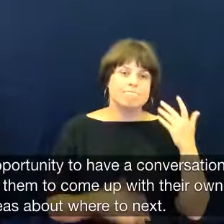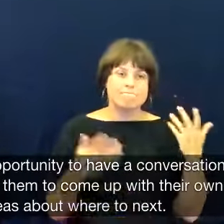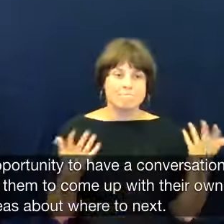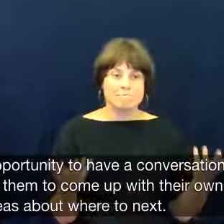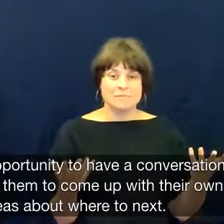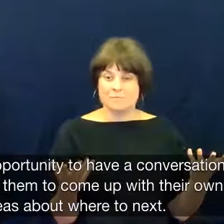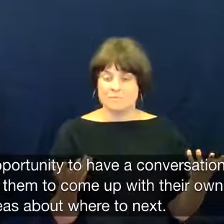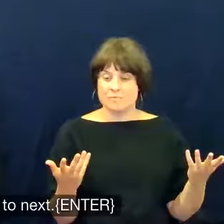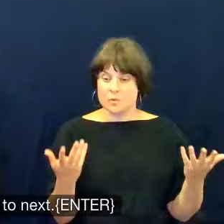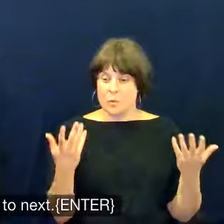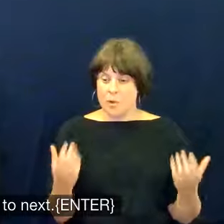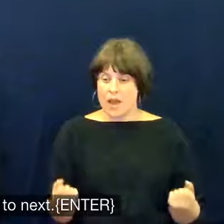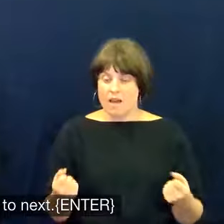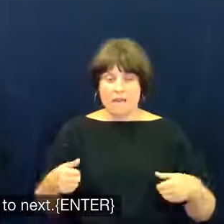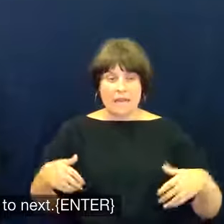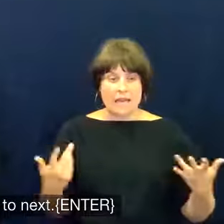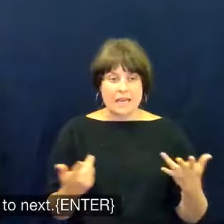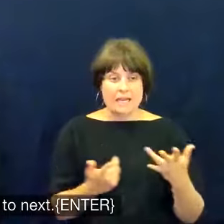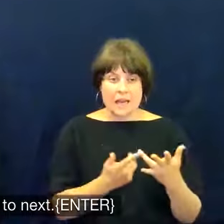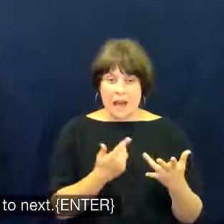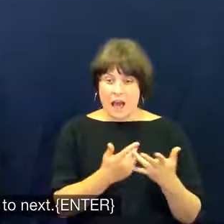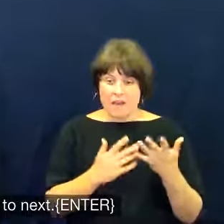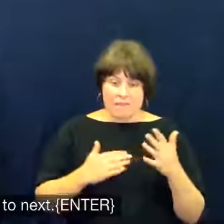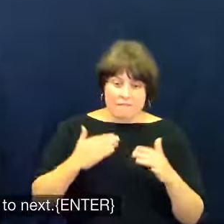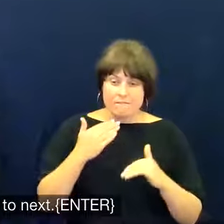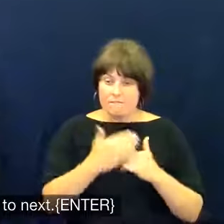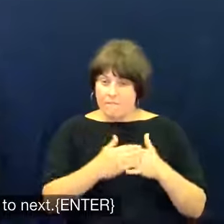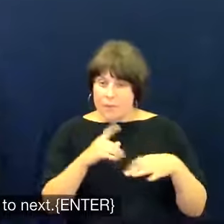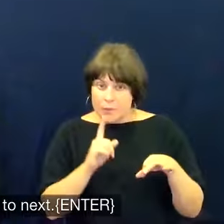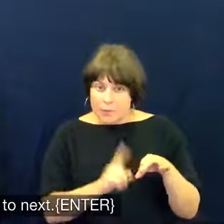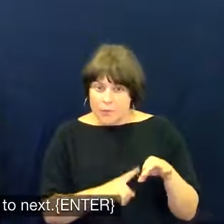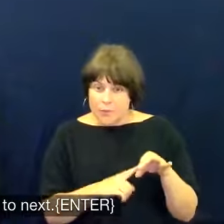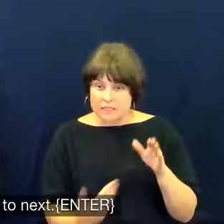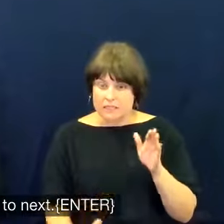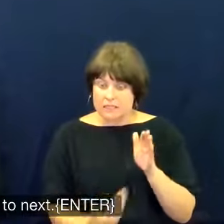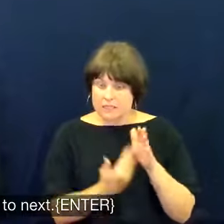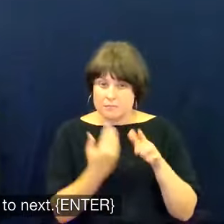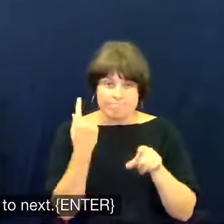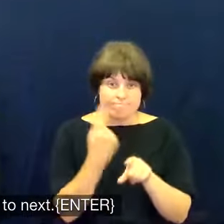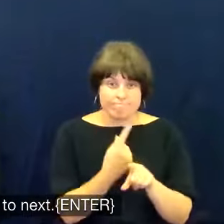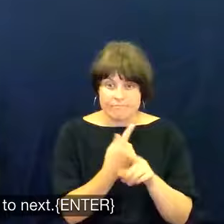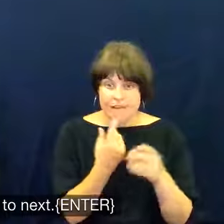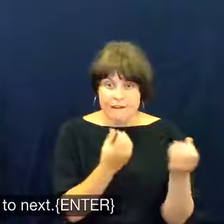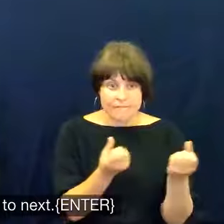So do we have any other final questions or comments?